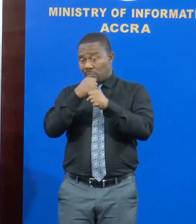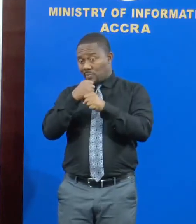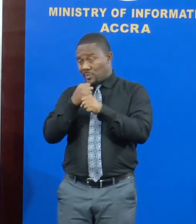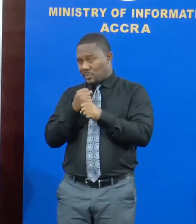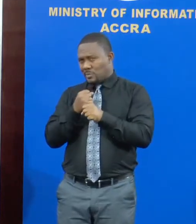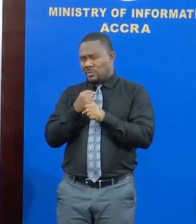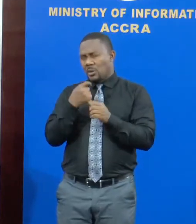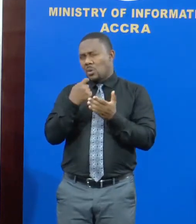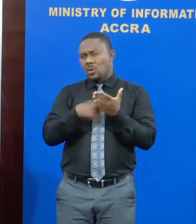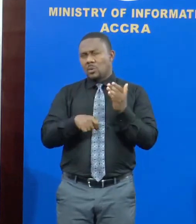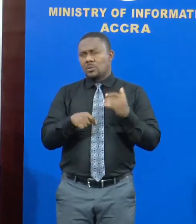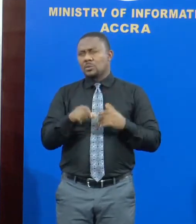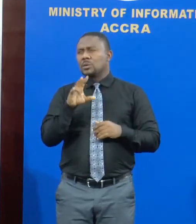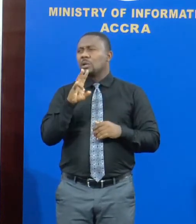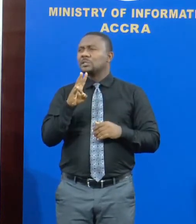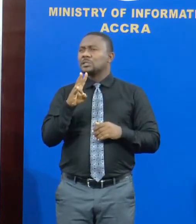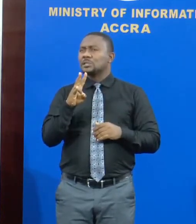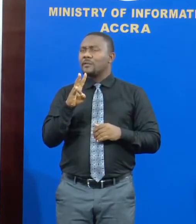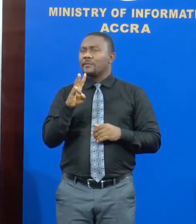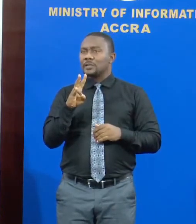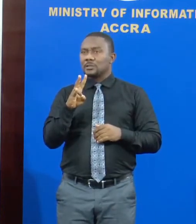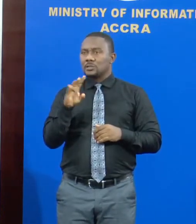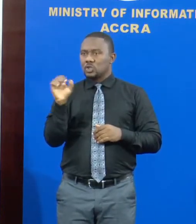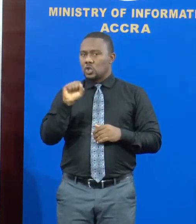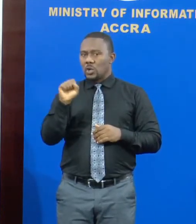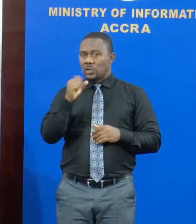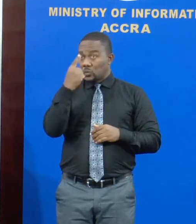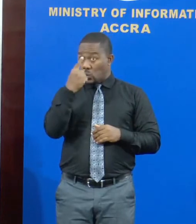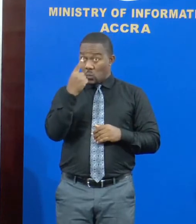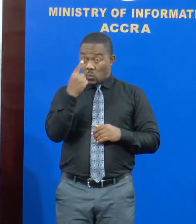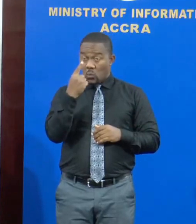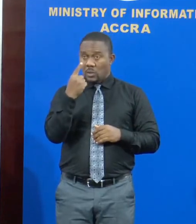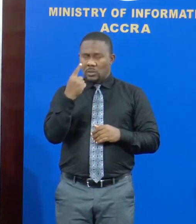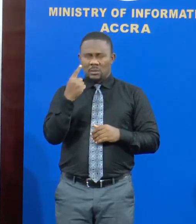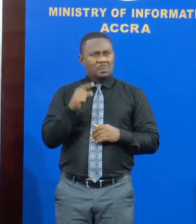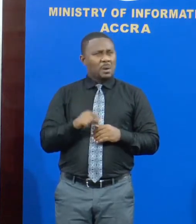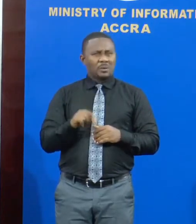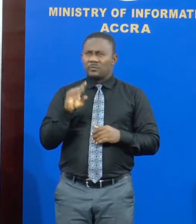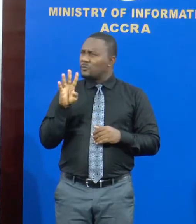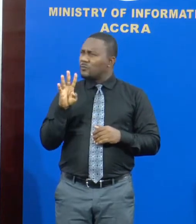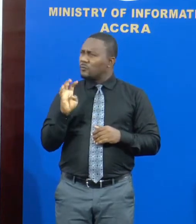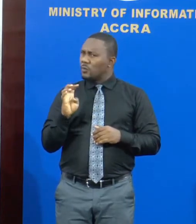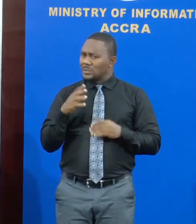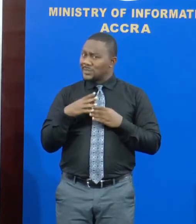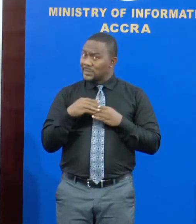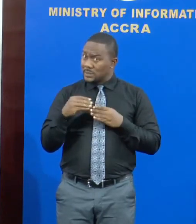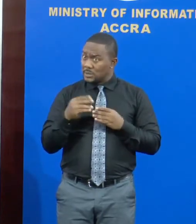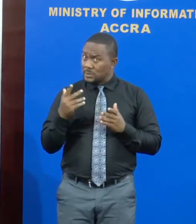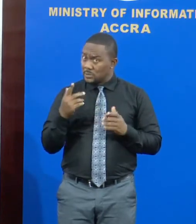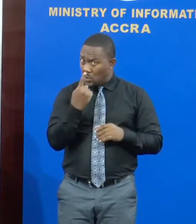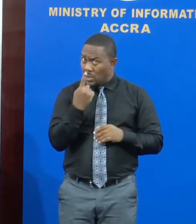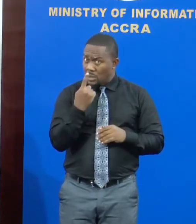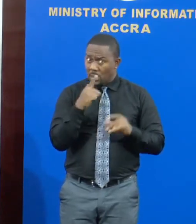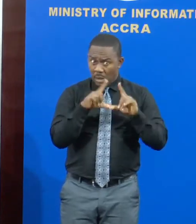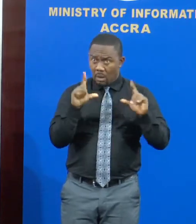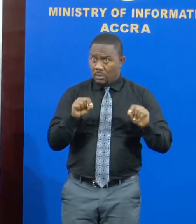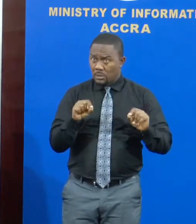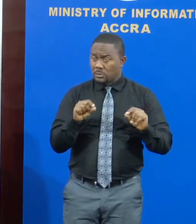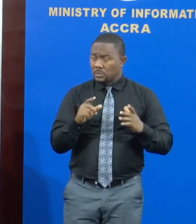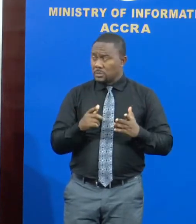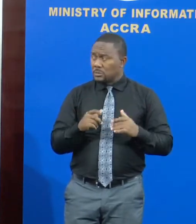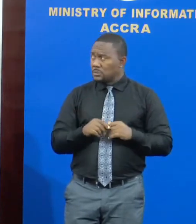It was costing us about $7 per card, which is about, 40 Ghana cedis, right? So